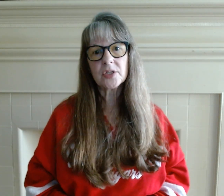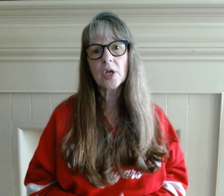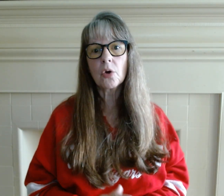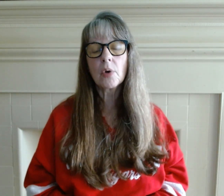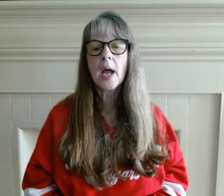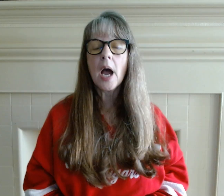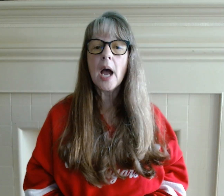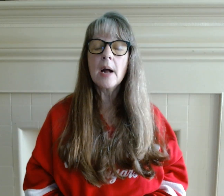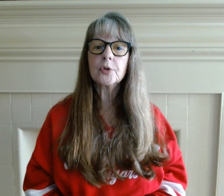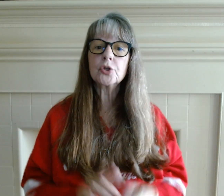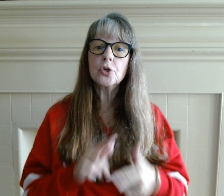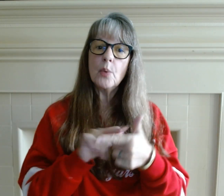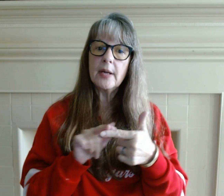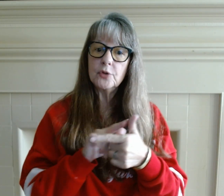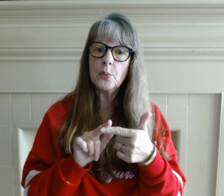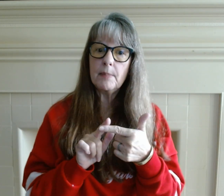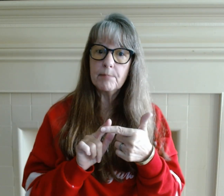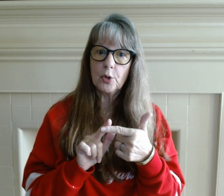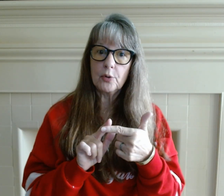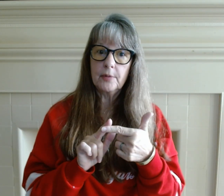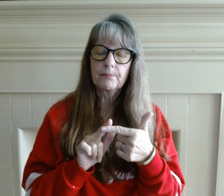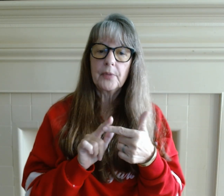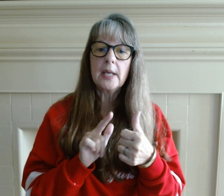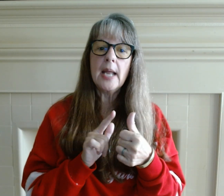So there's two ways of doing birth. Now,